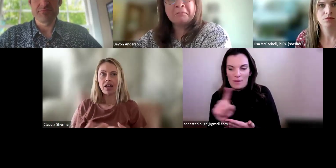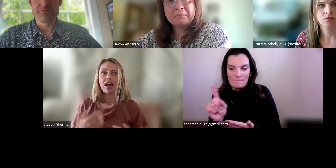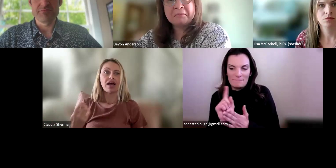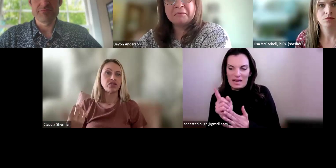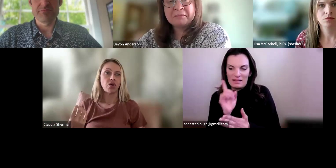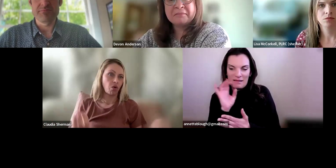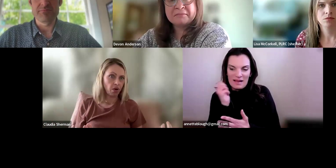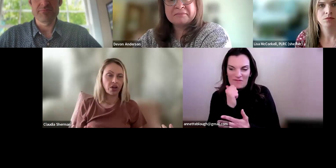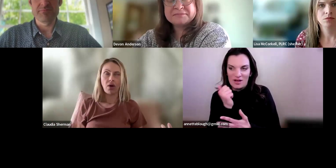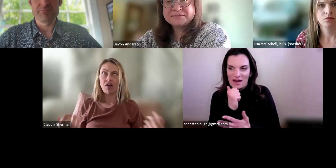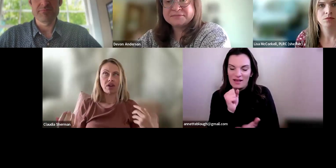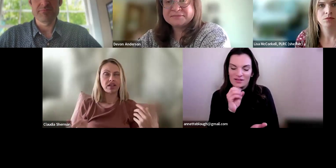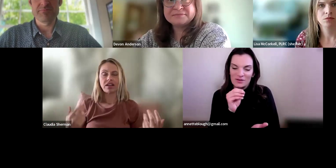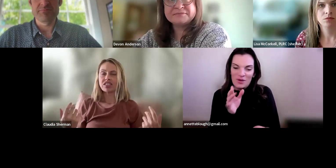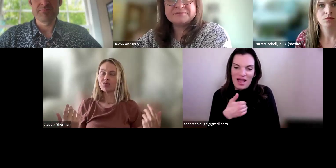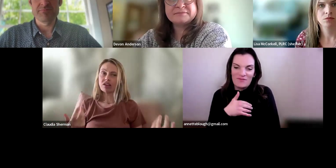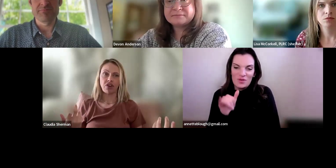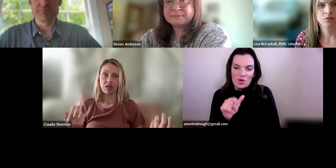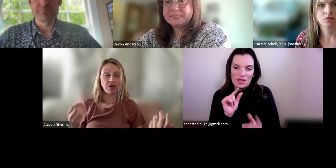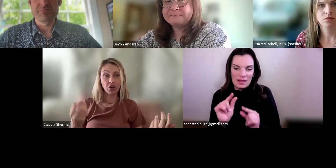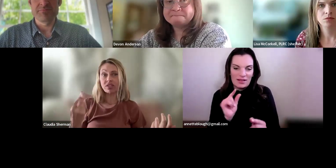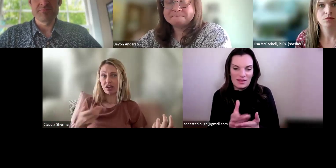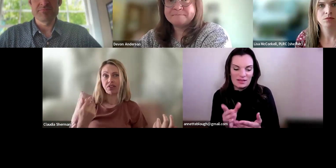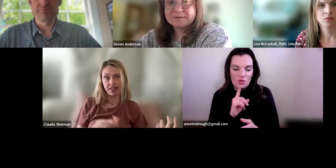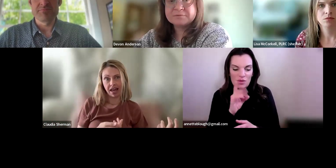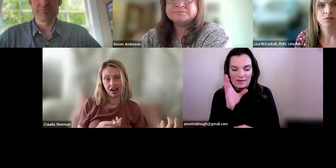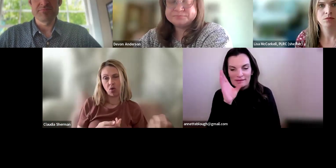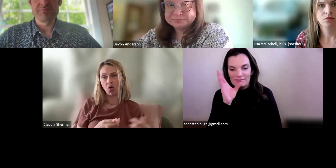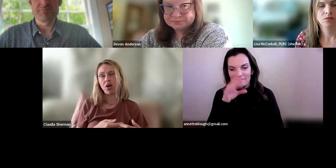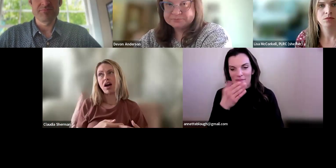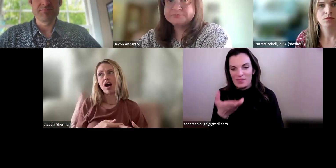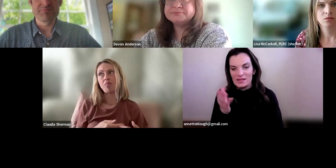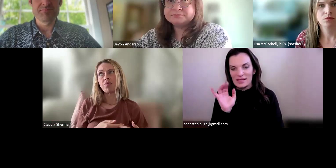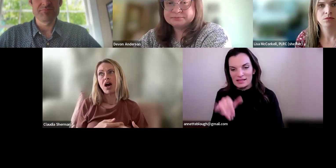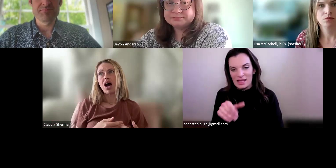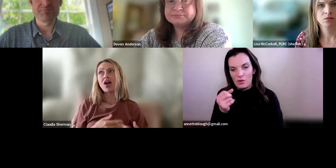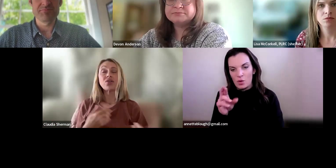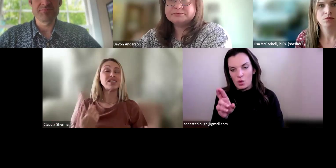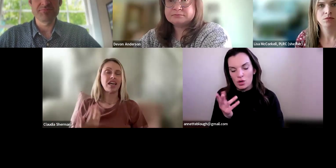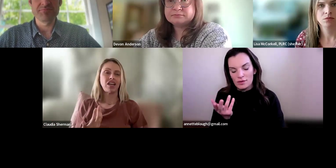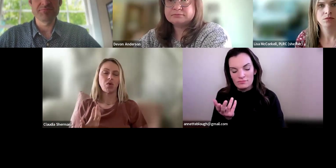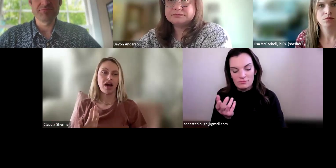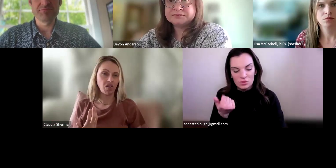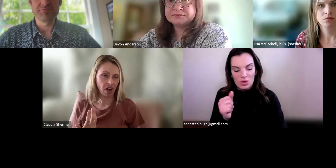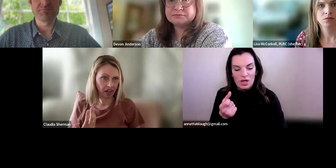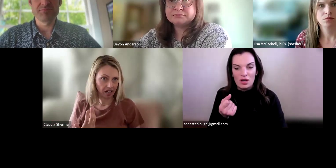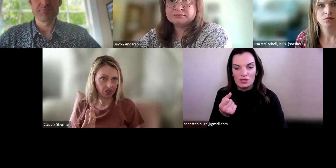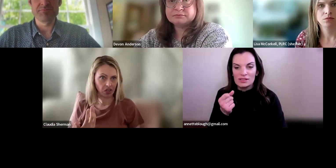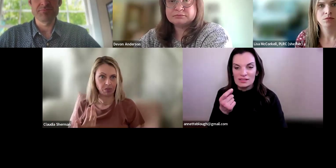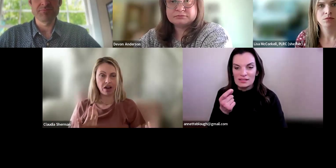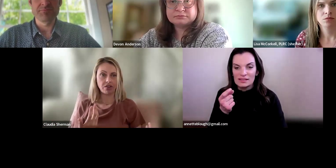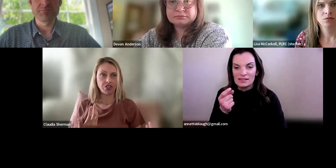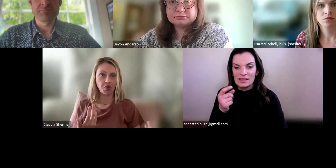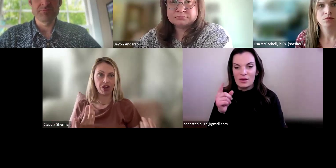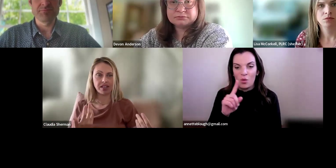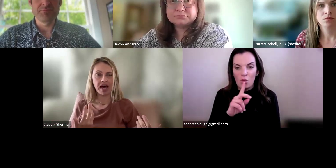day. And so, you know, having little, it's really funny, but little stuff like that, or understanding what kind of cognitive